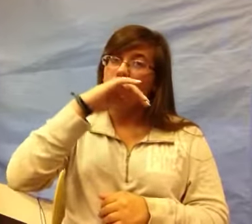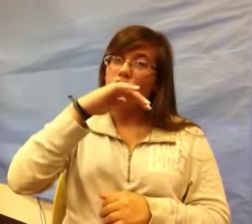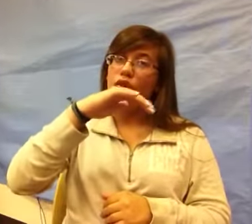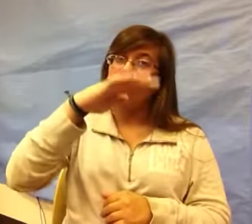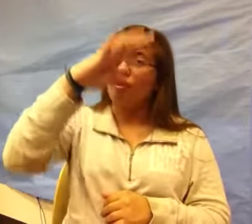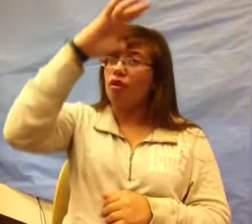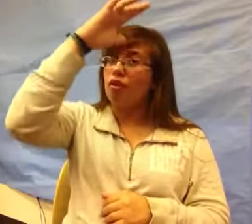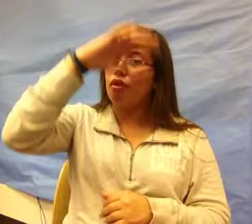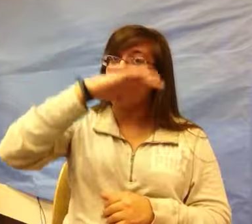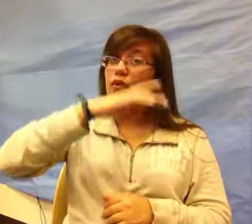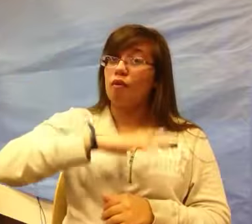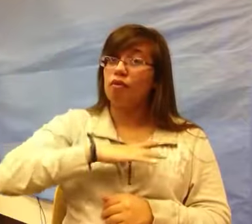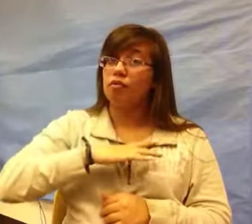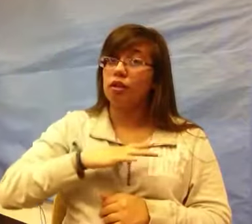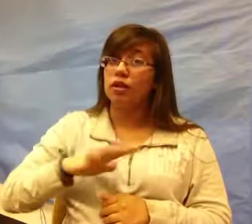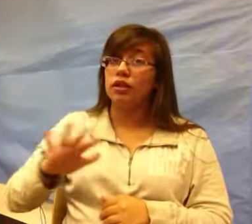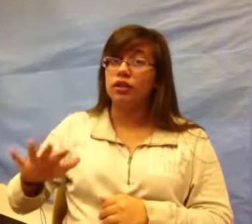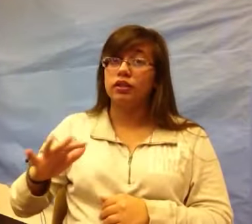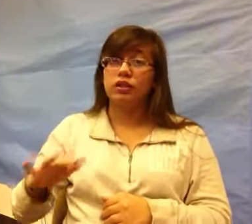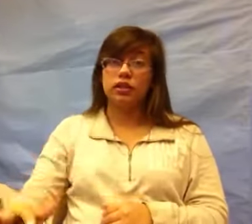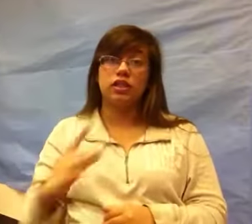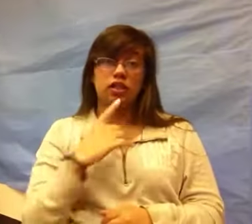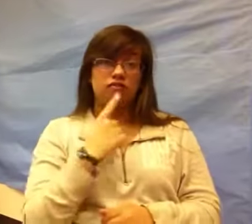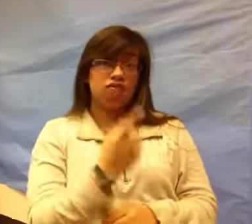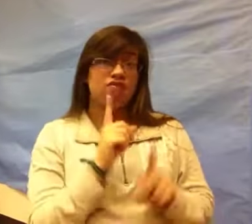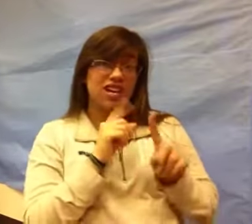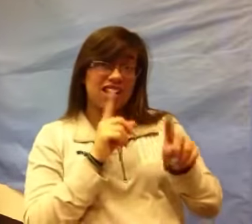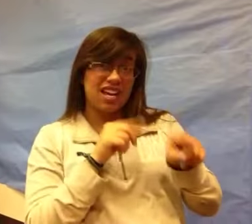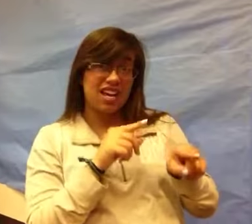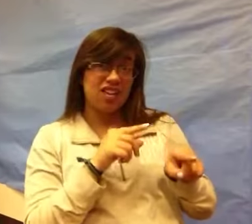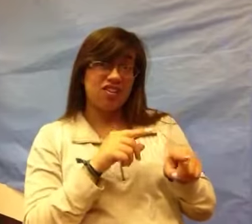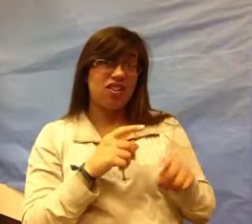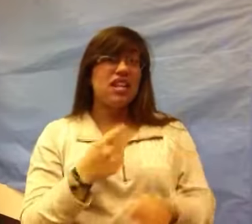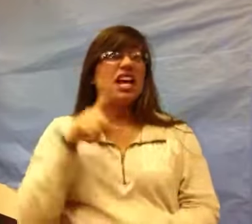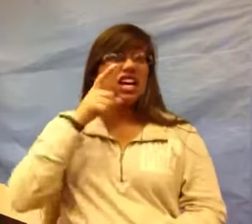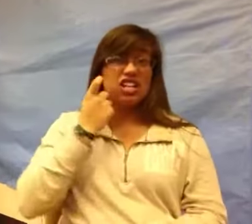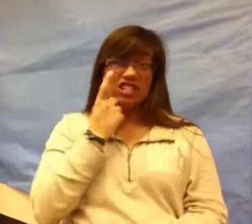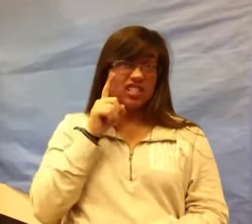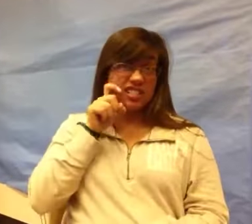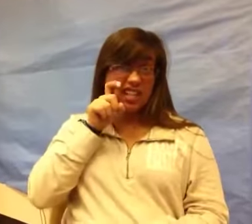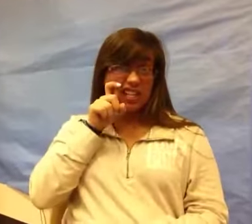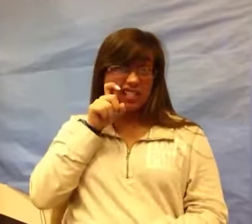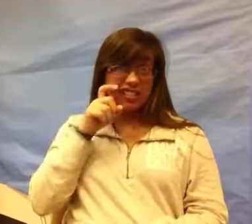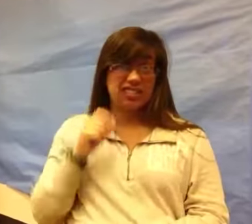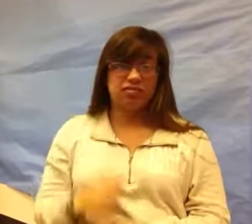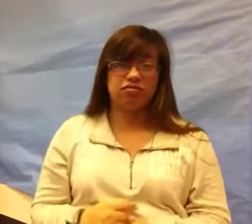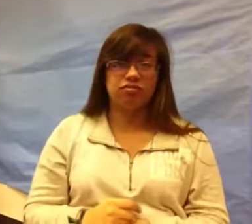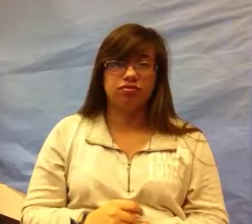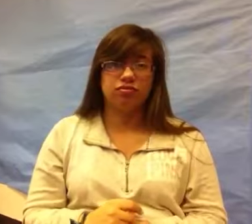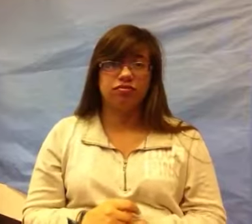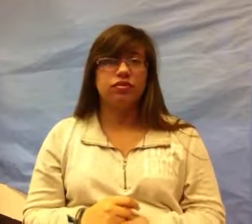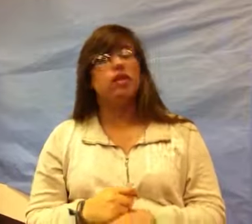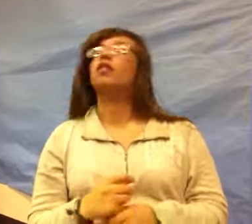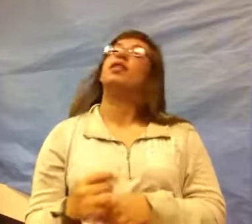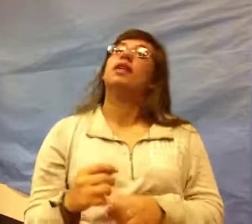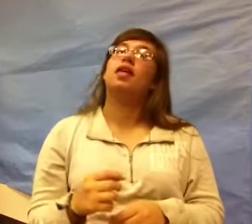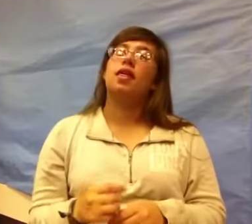researcher. Not shaky bridge equals like none of that. And what the guys who designed this experiment basically concluded is